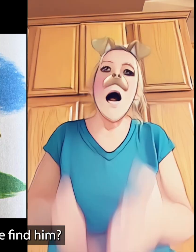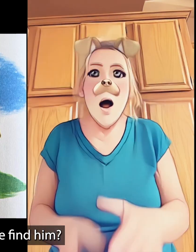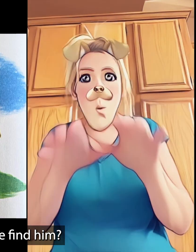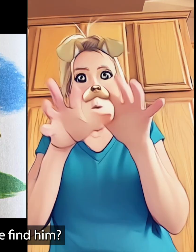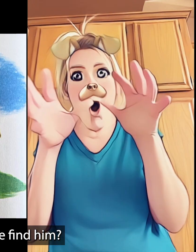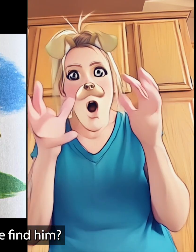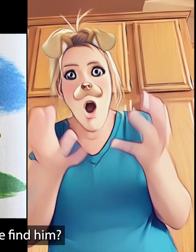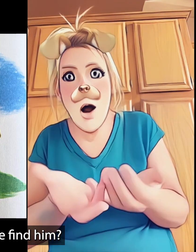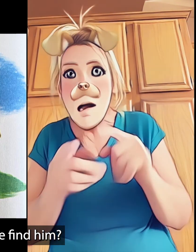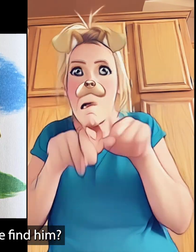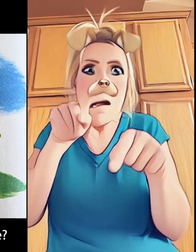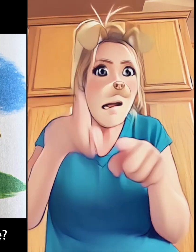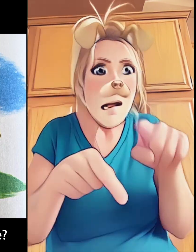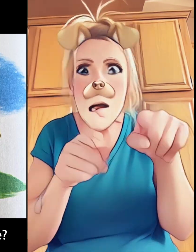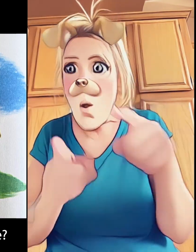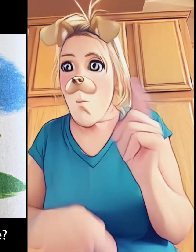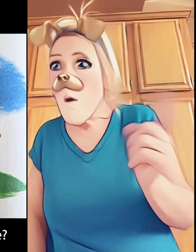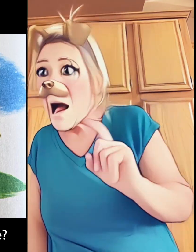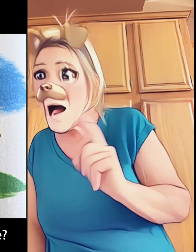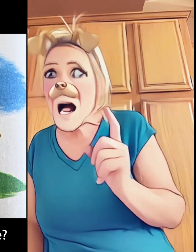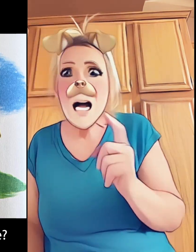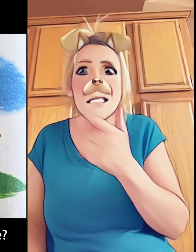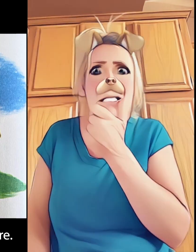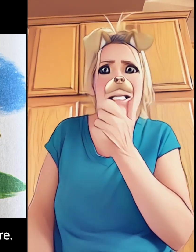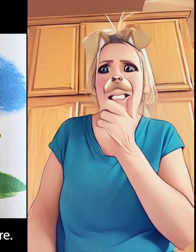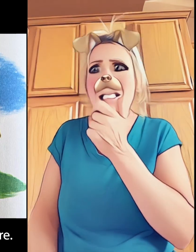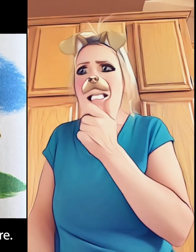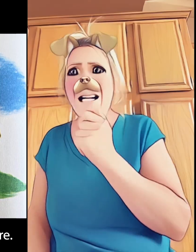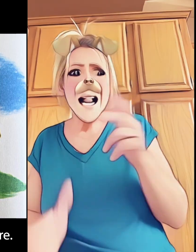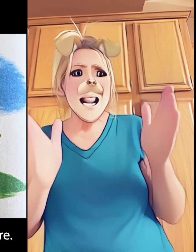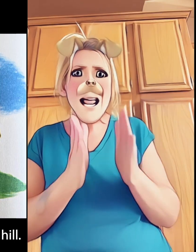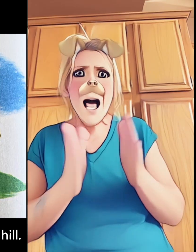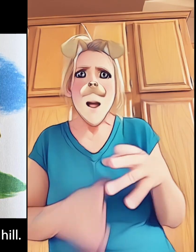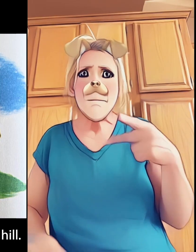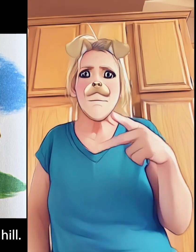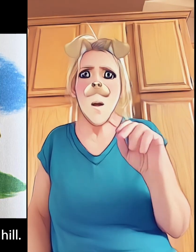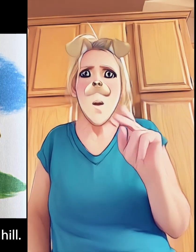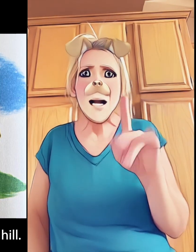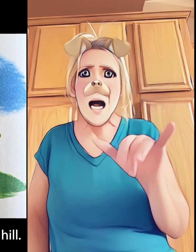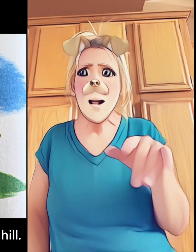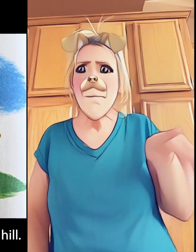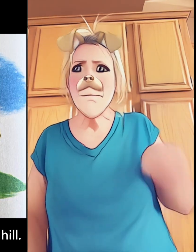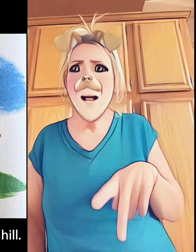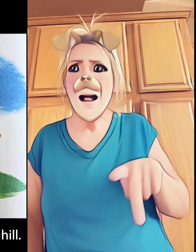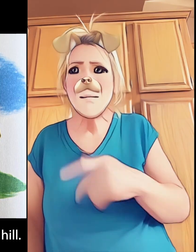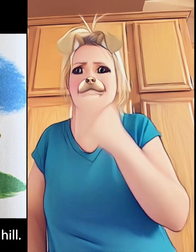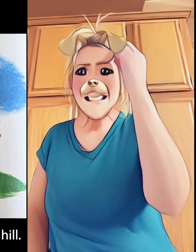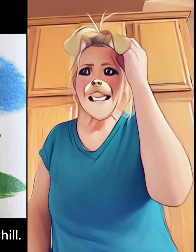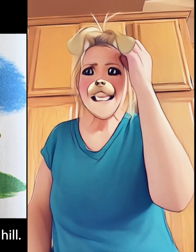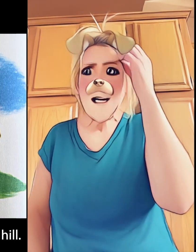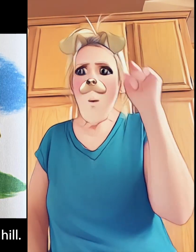no, where can we find him? Where is he? He's not there on top of the hill.